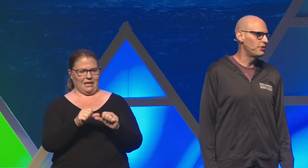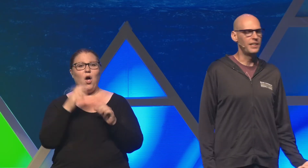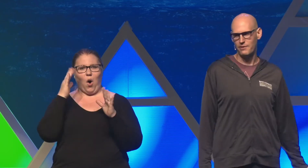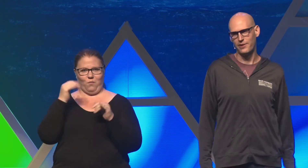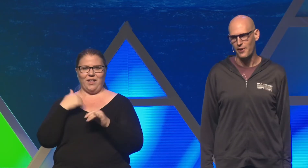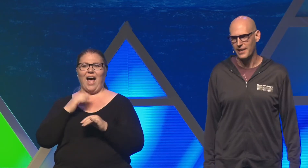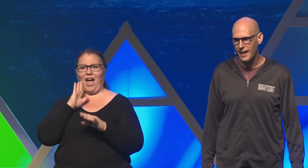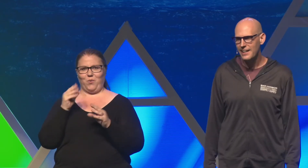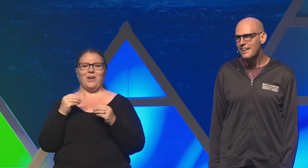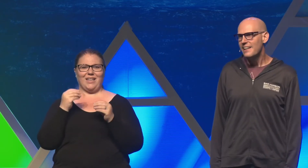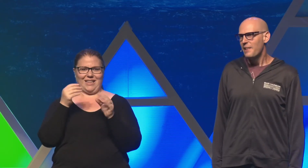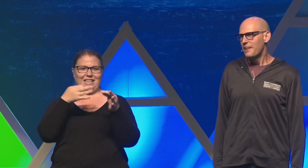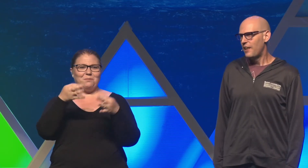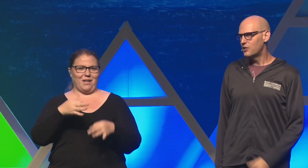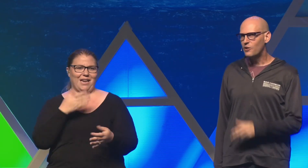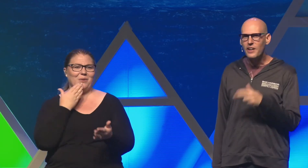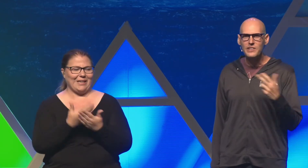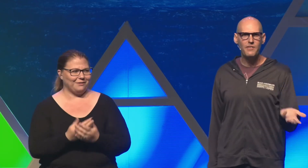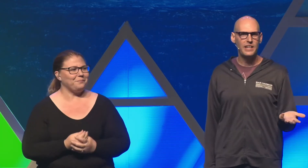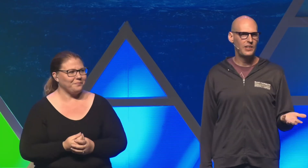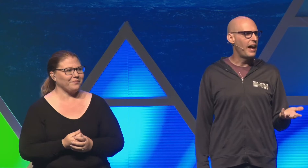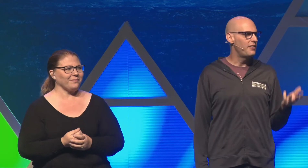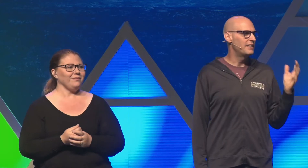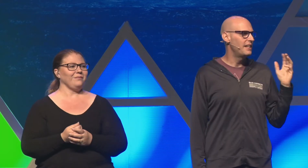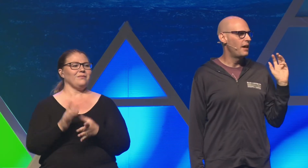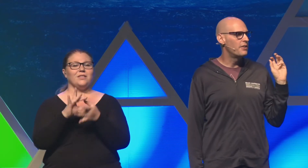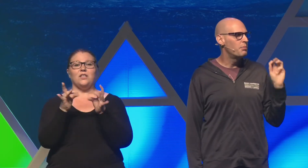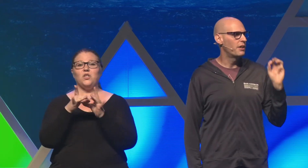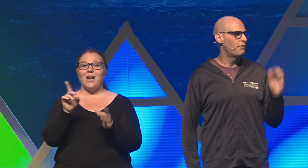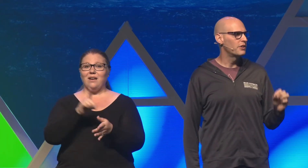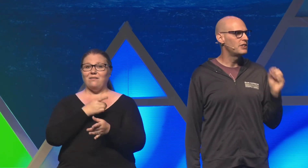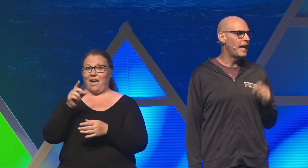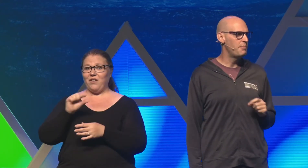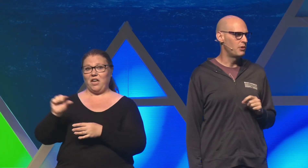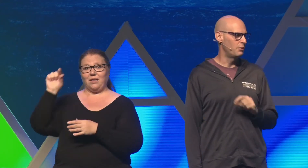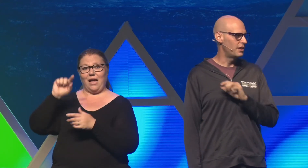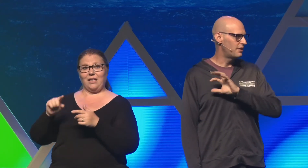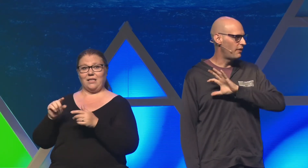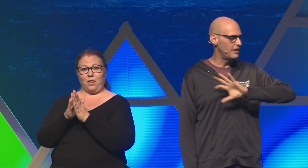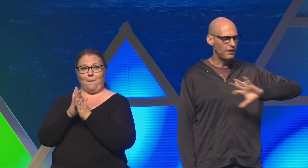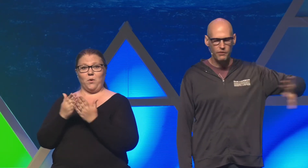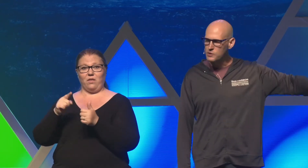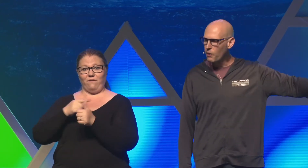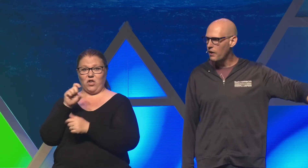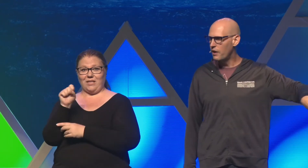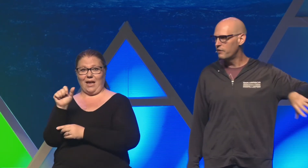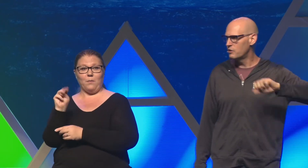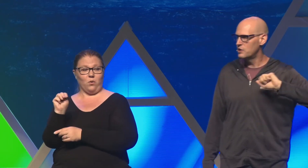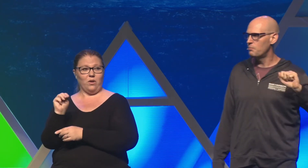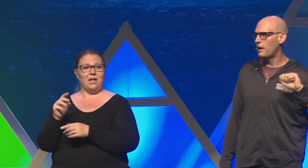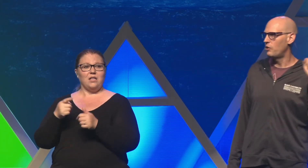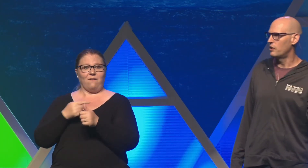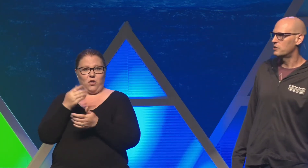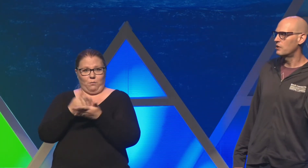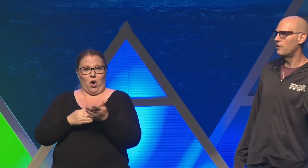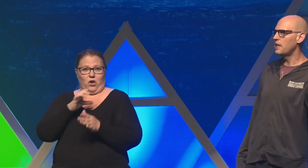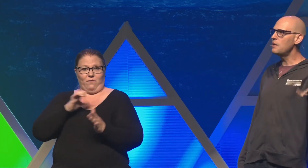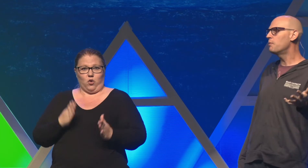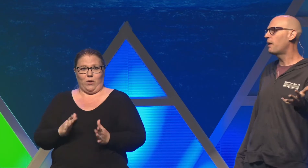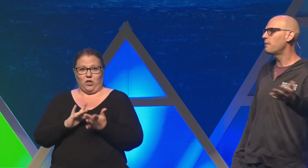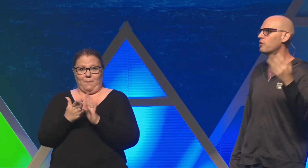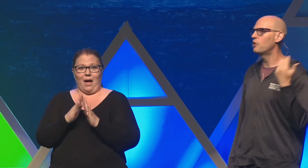I will deliver, okay? Now, the story of David and Goliath is in the book of 1 Samuel, which is found in the first part of the Christian Bible, also